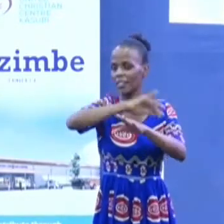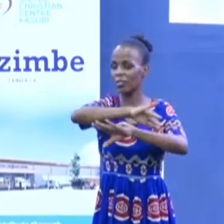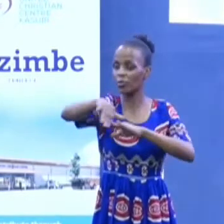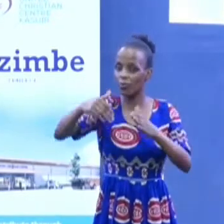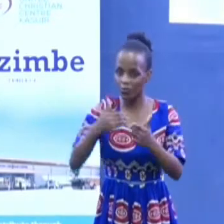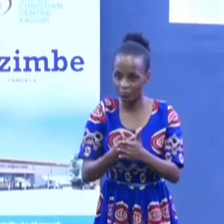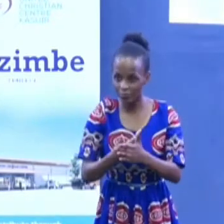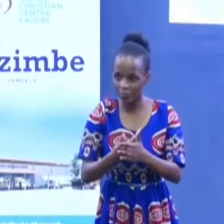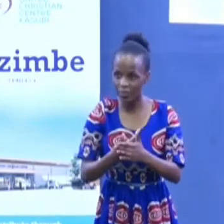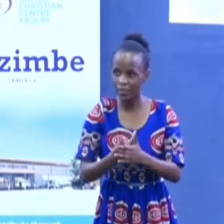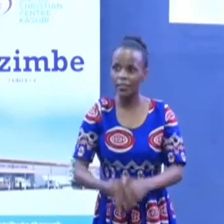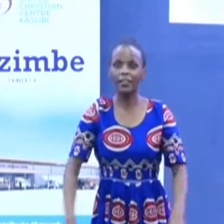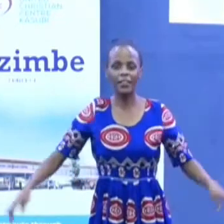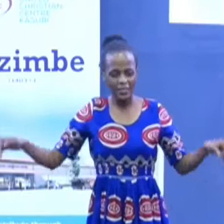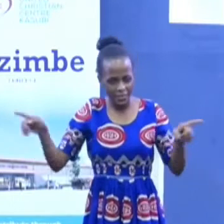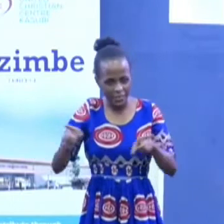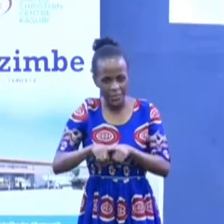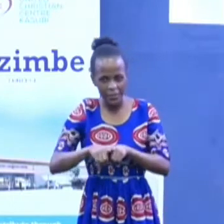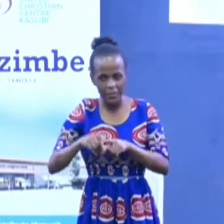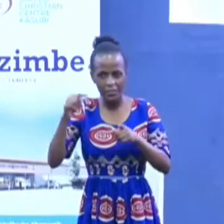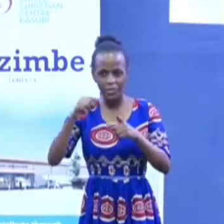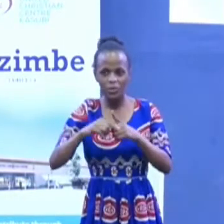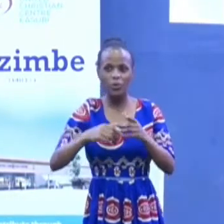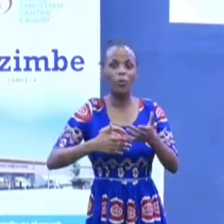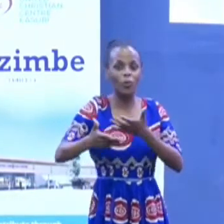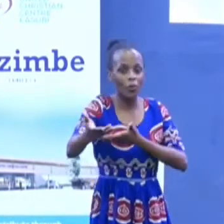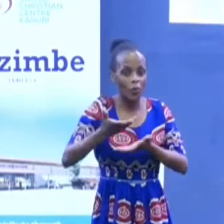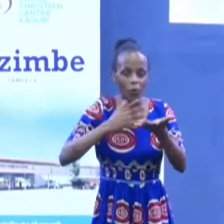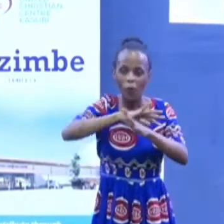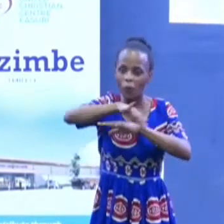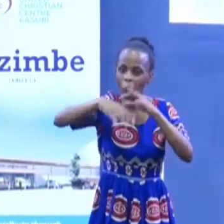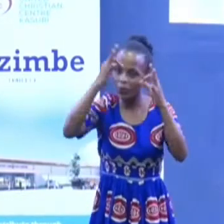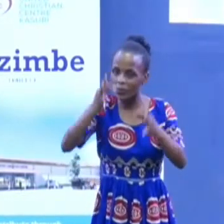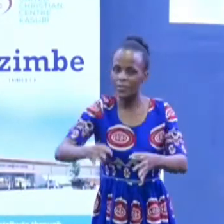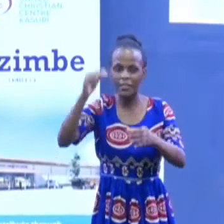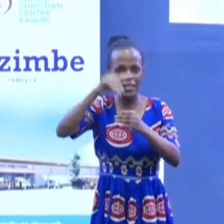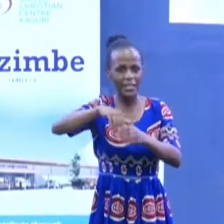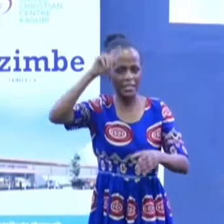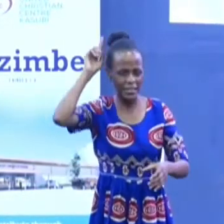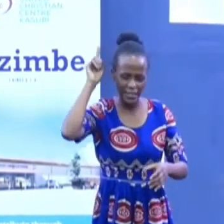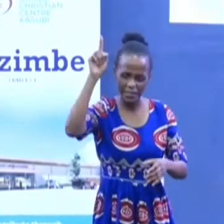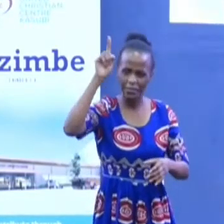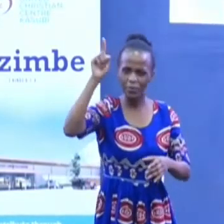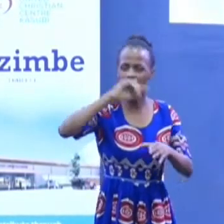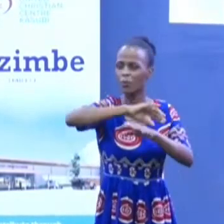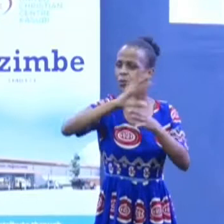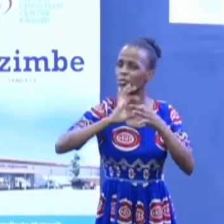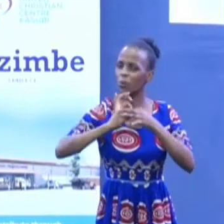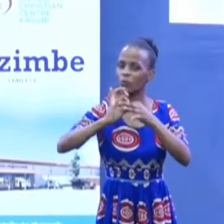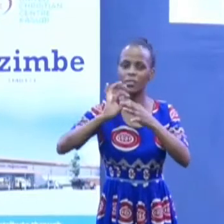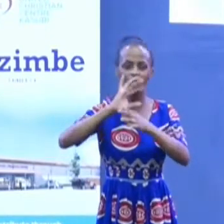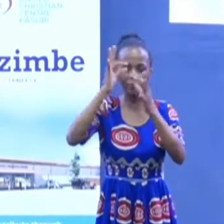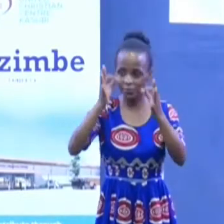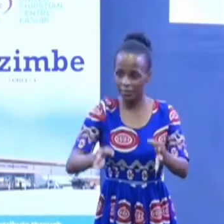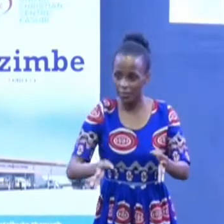should dwell. N'okututabaganyisa ebintu byonna eri ye yennyini mu ye. And by him to reconcile all things to himself by